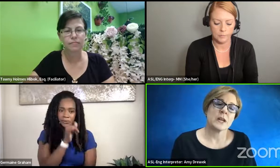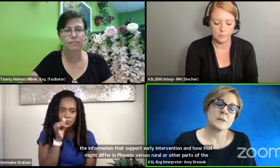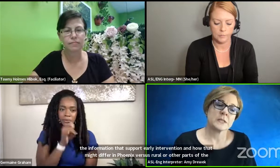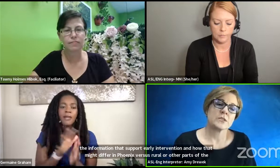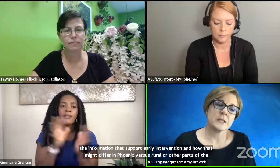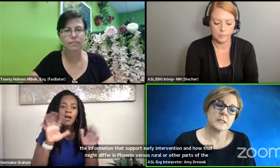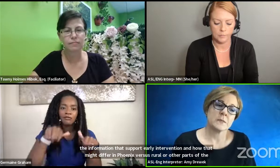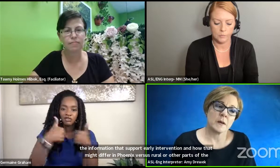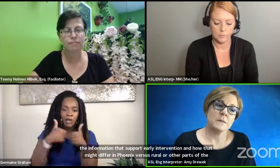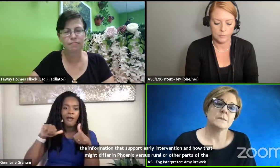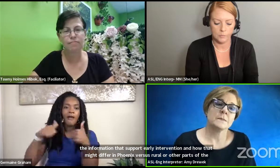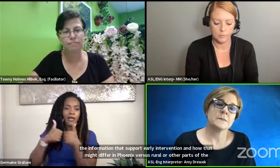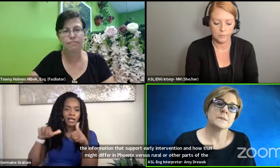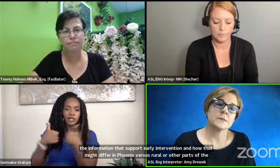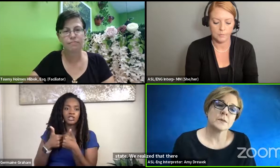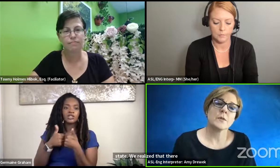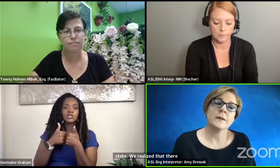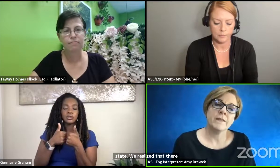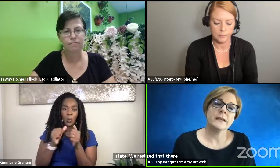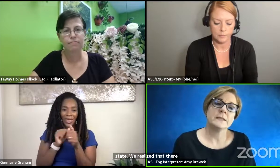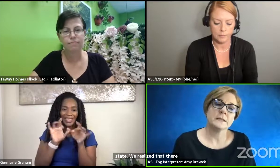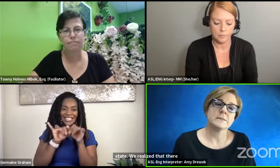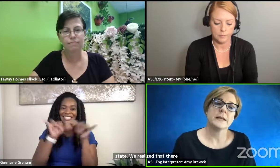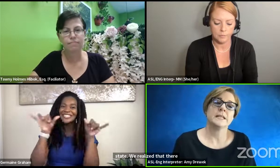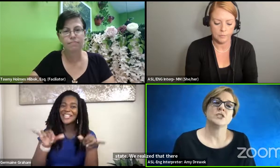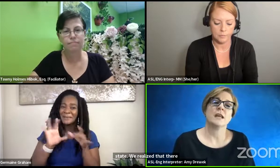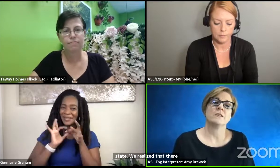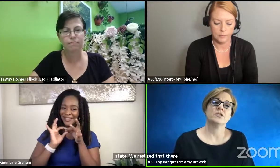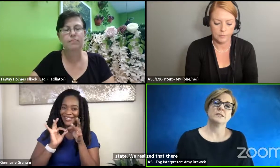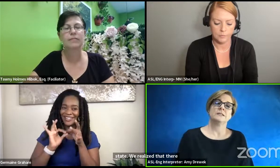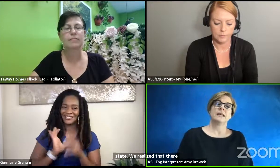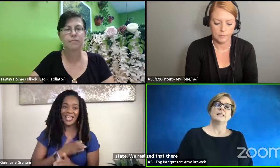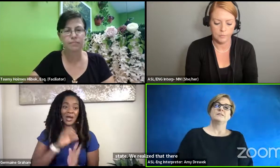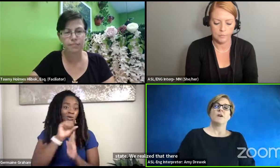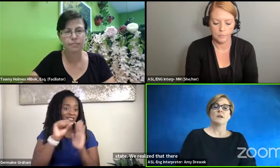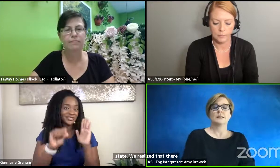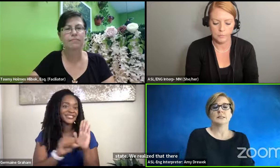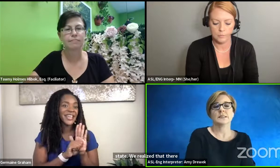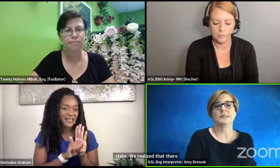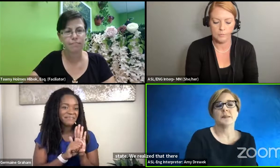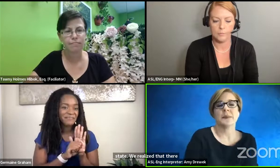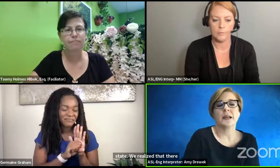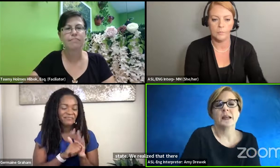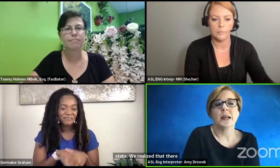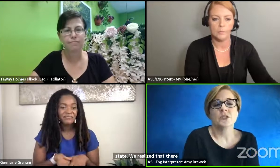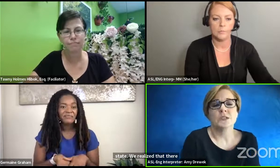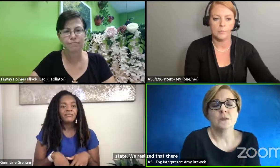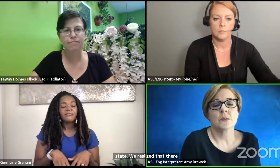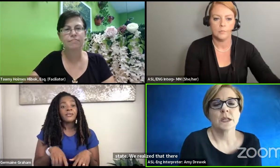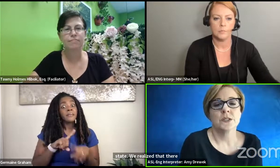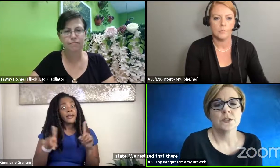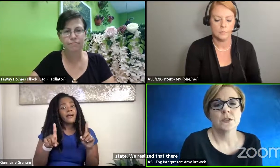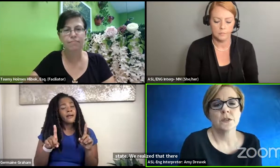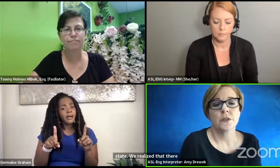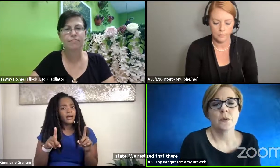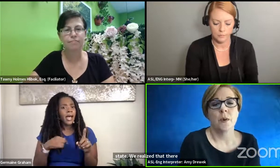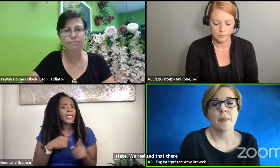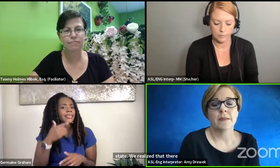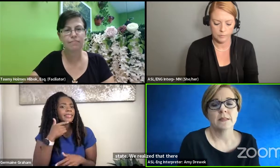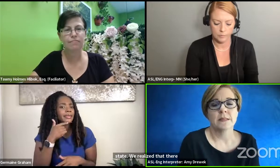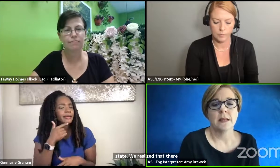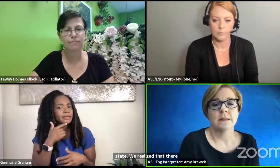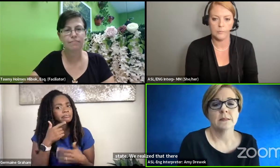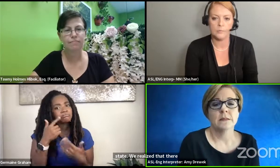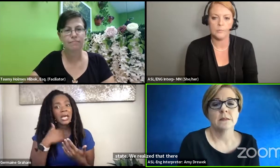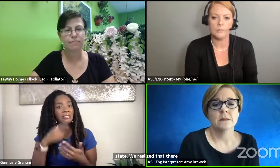on language acquisition as well. So we faced many challenges as far as the systemic connections were concerned